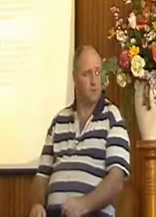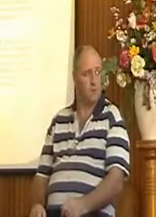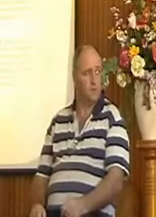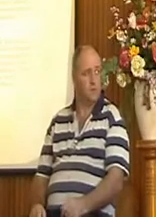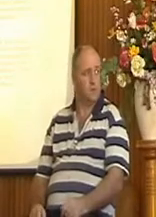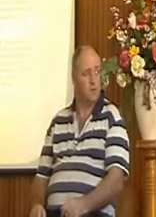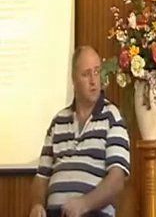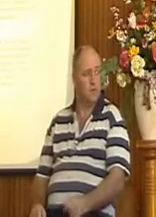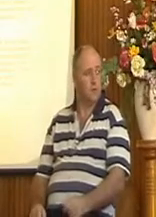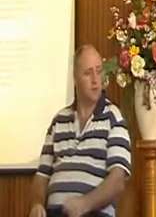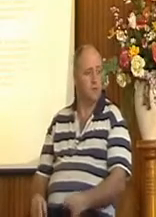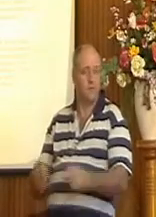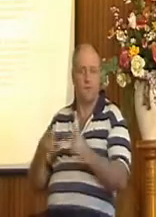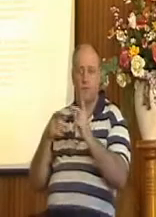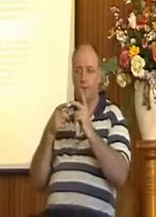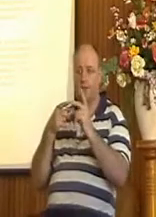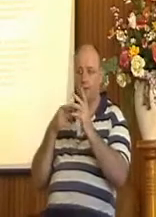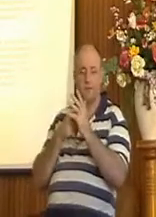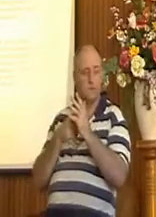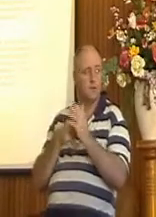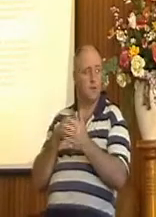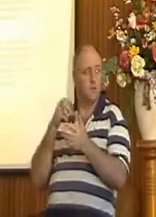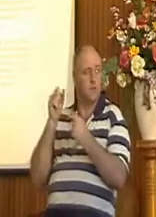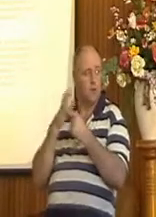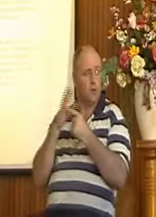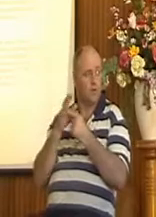appropriate that Christians do this.